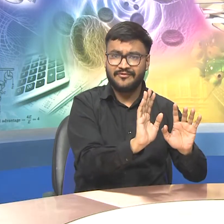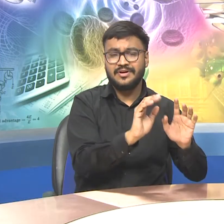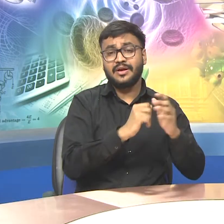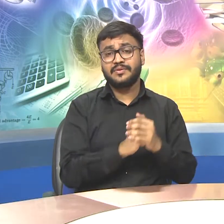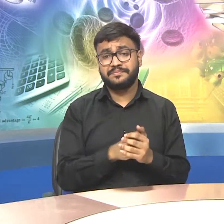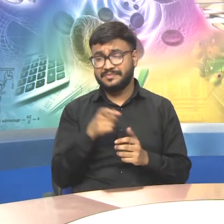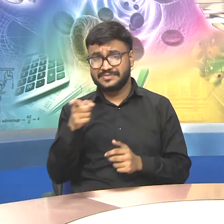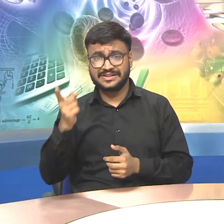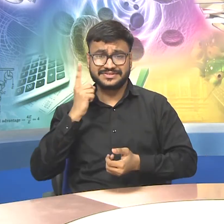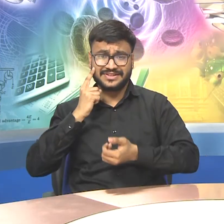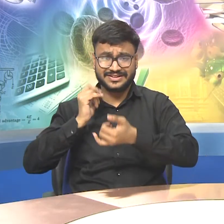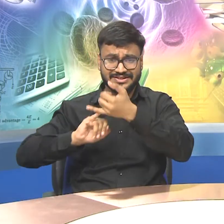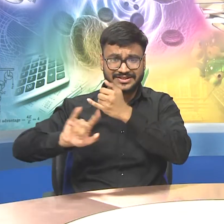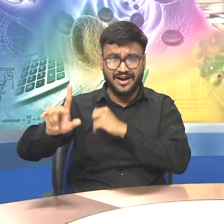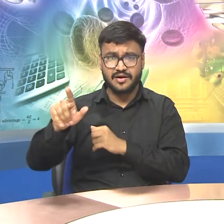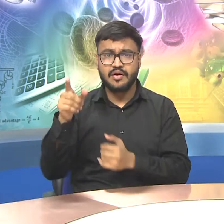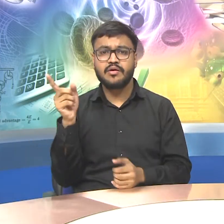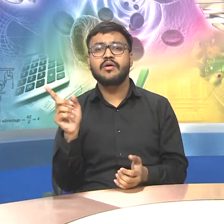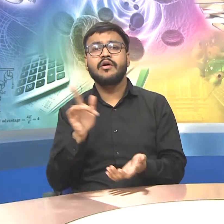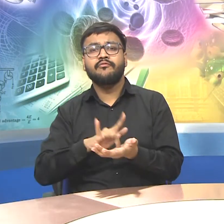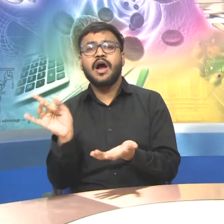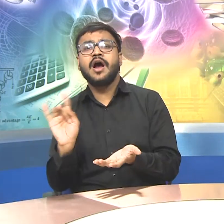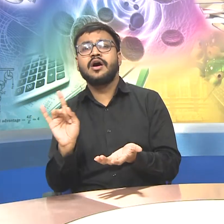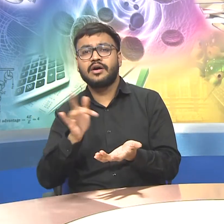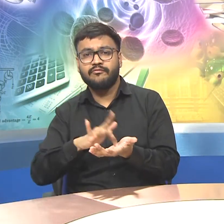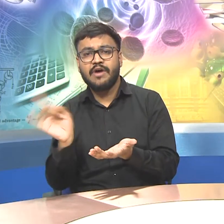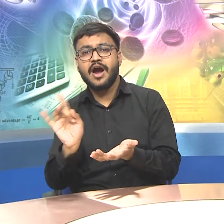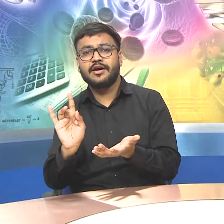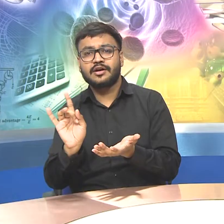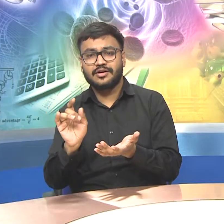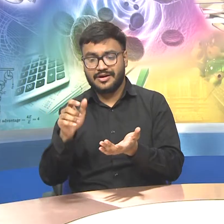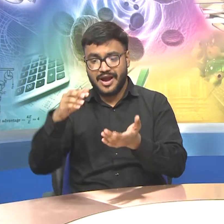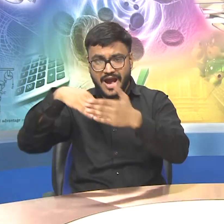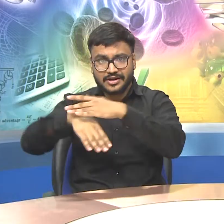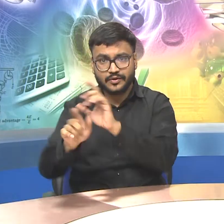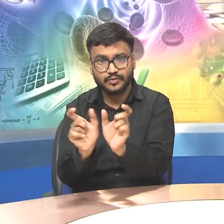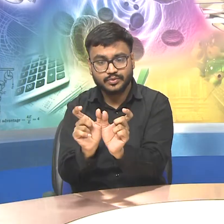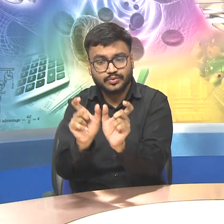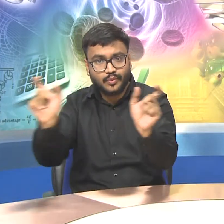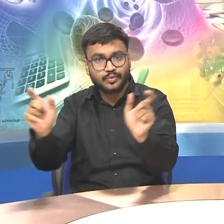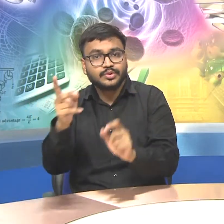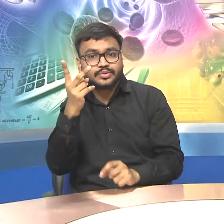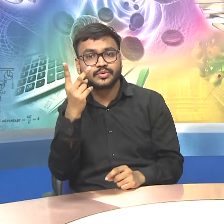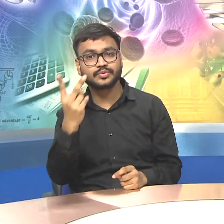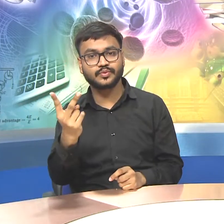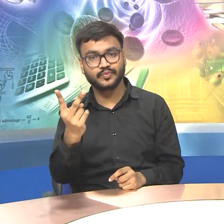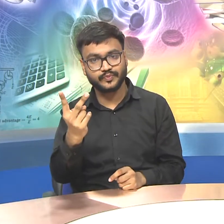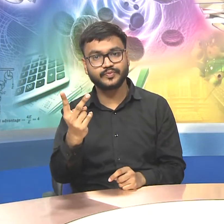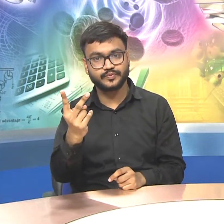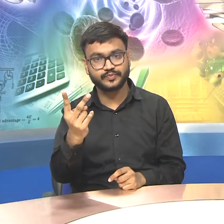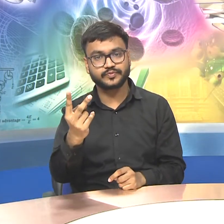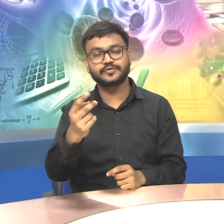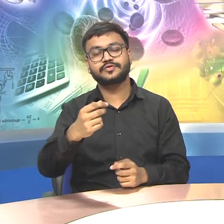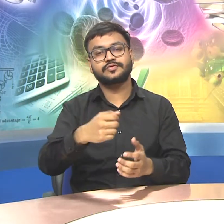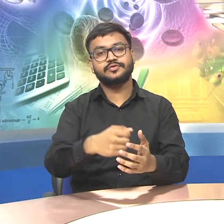Same as English. English also has a one word, same ASL has a one sign, but in ISL it has